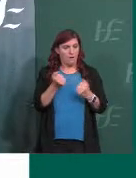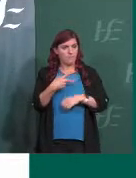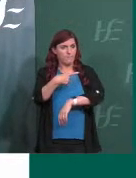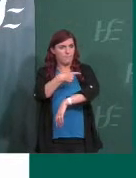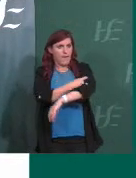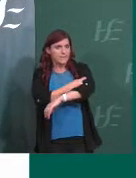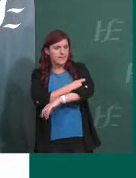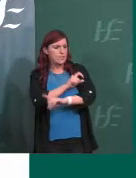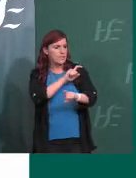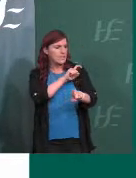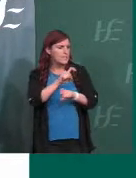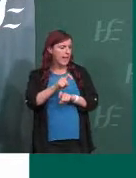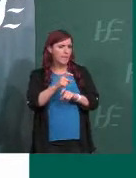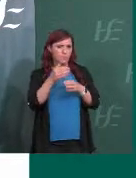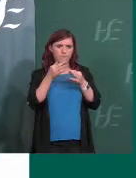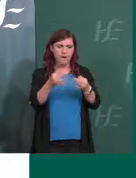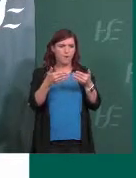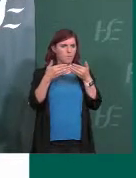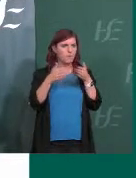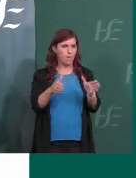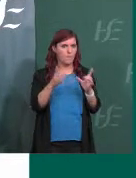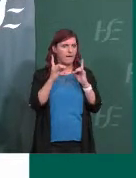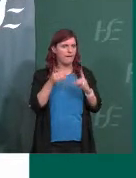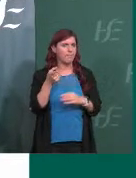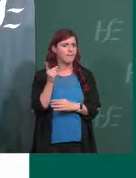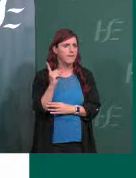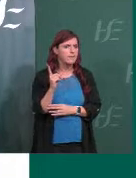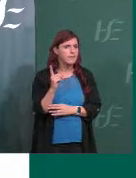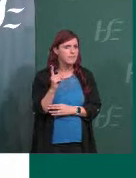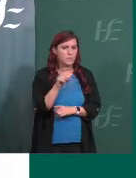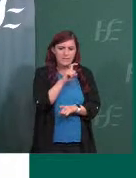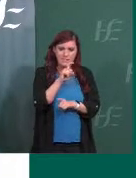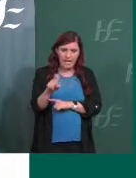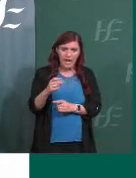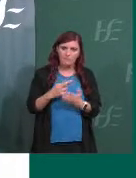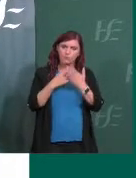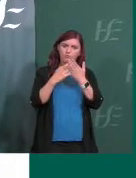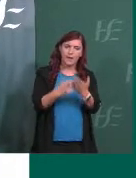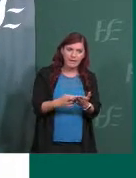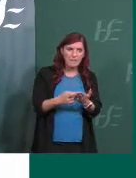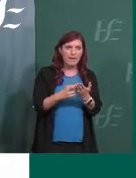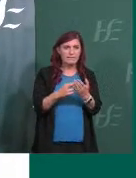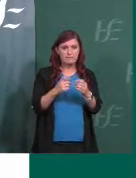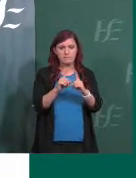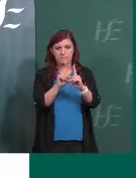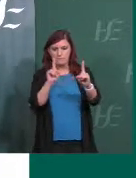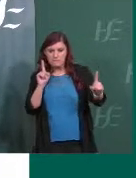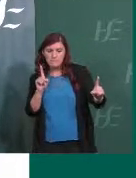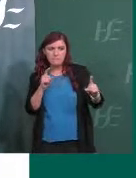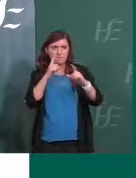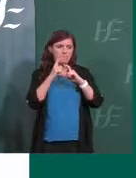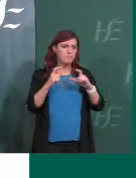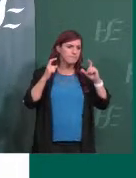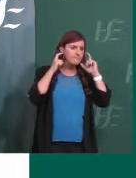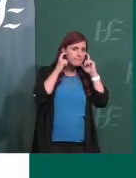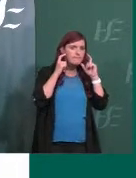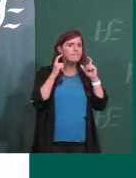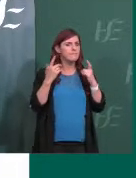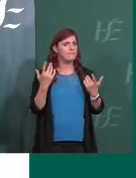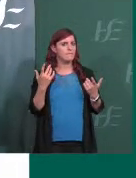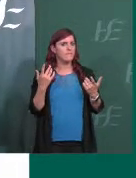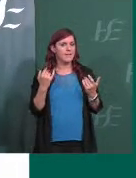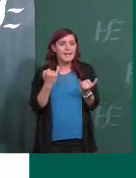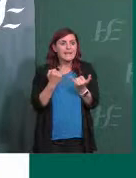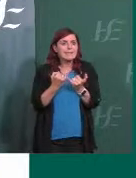it's still the public health advice is there. There are still speed limits that we're advising people to observe. The public health restrictions are like those speed